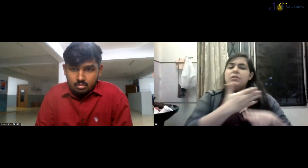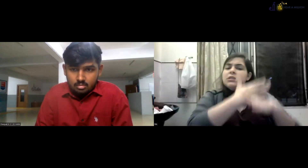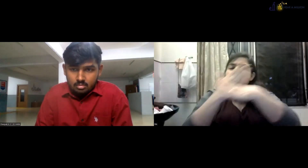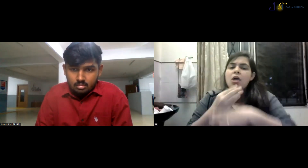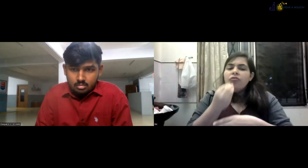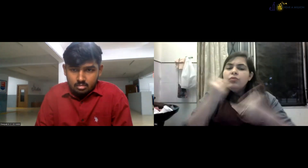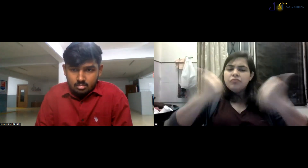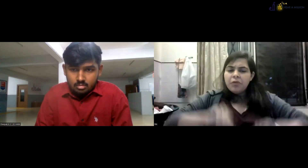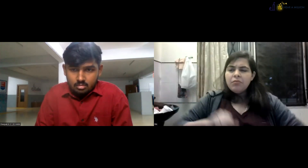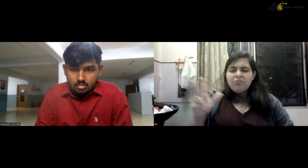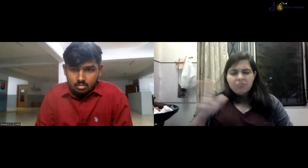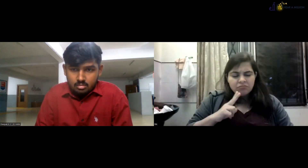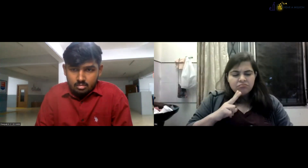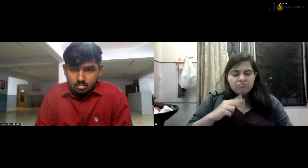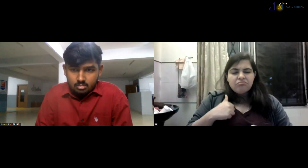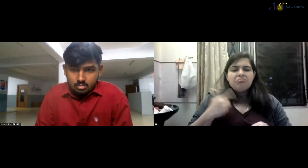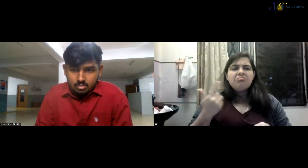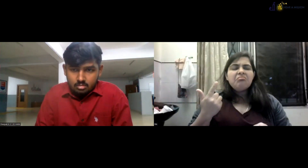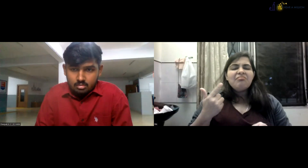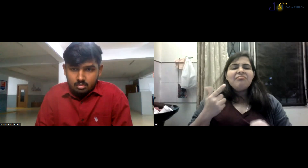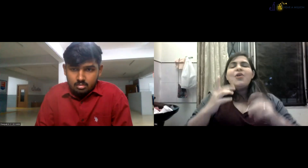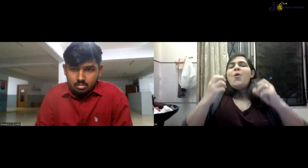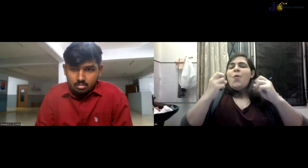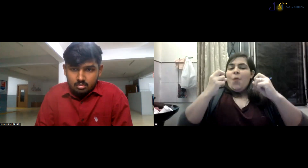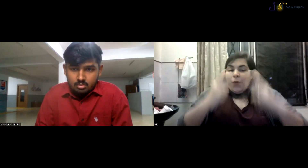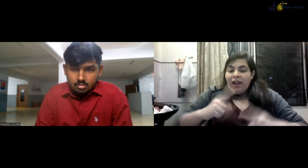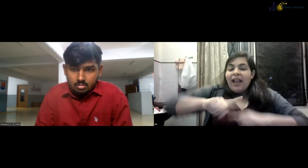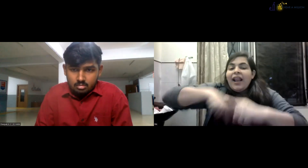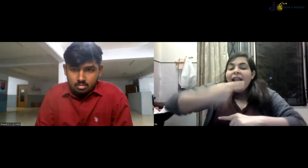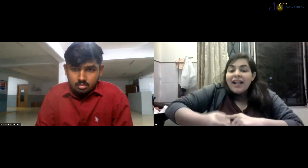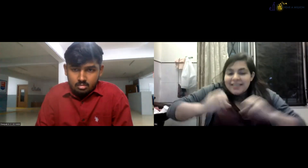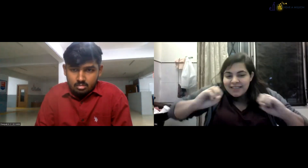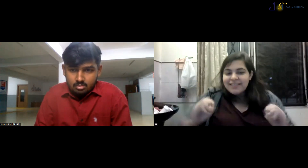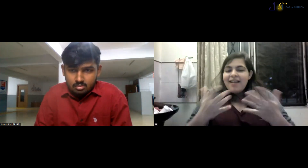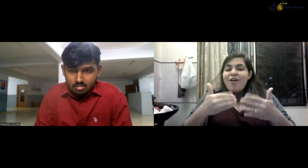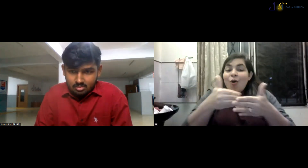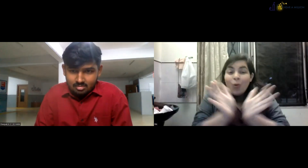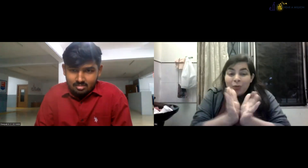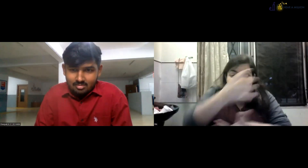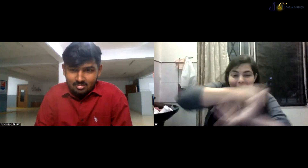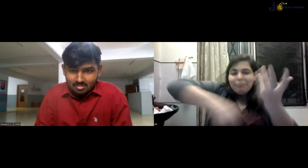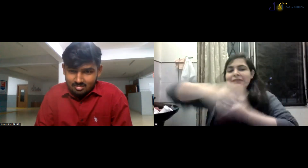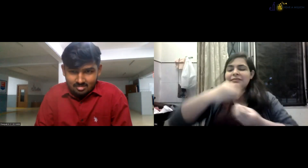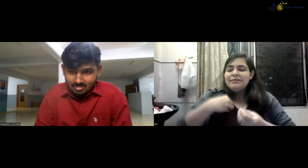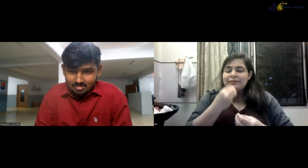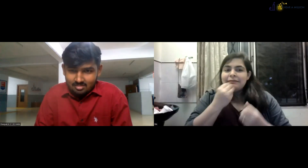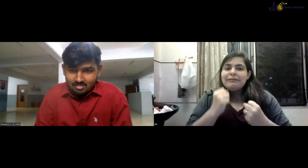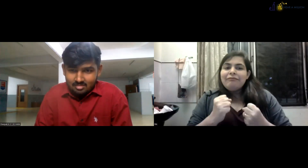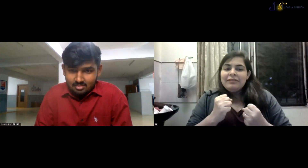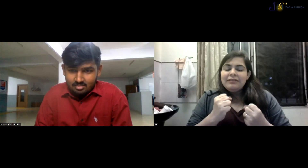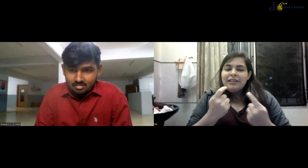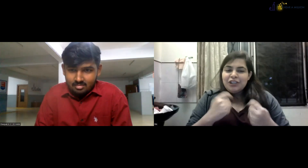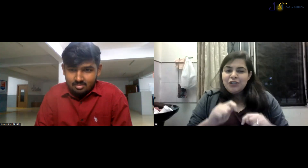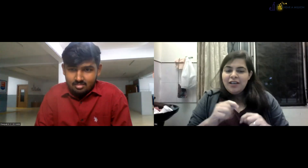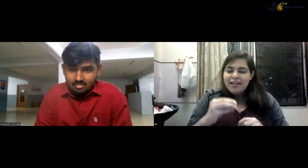people. My teacher told me that in future you might get stuck in this situation if you are not sharing your food with other people. So the next time,